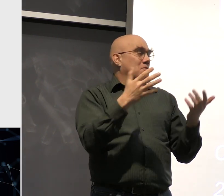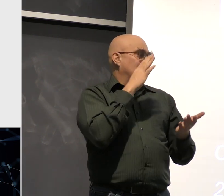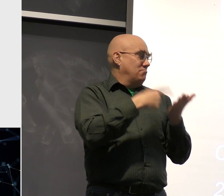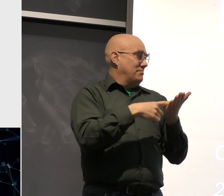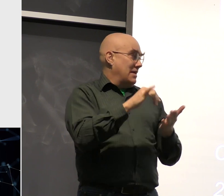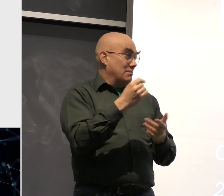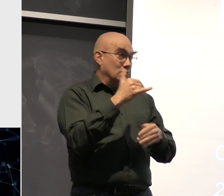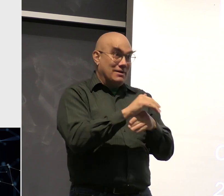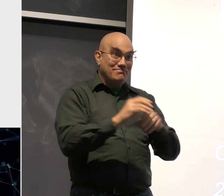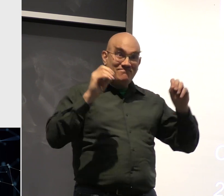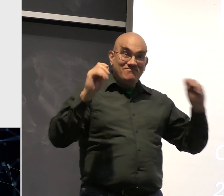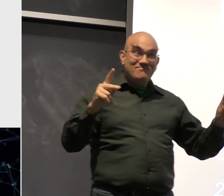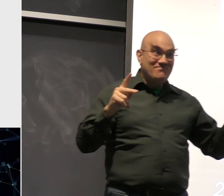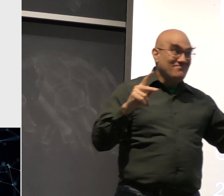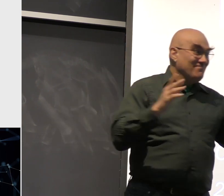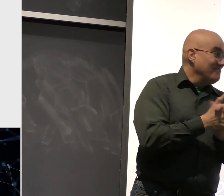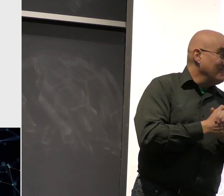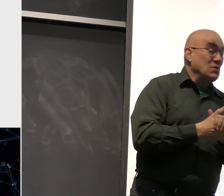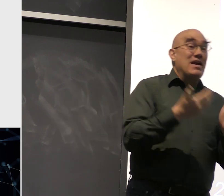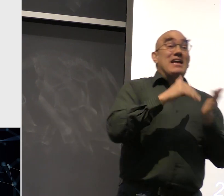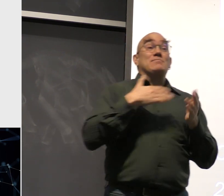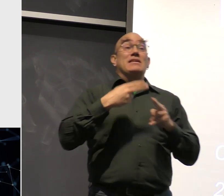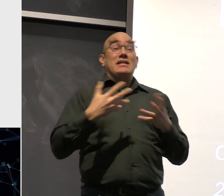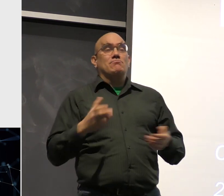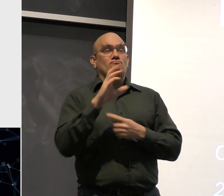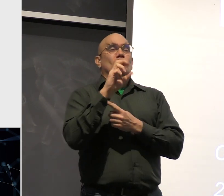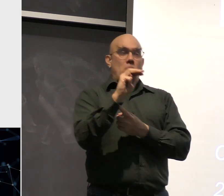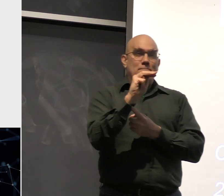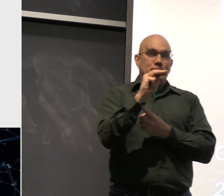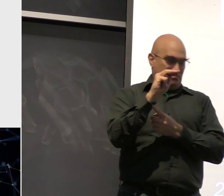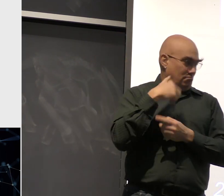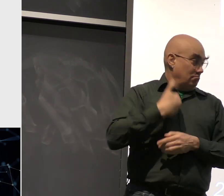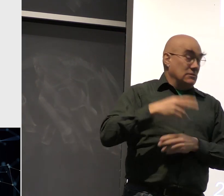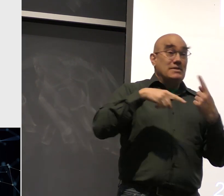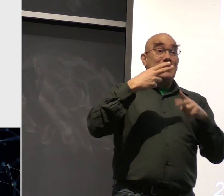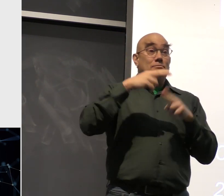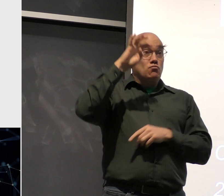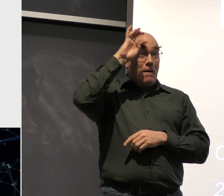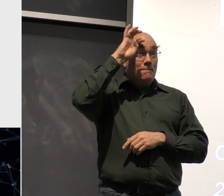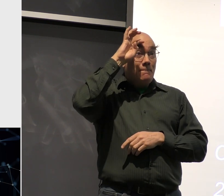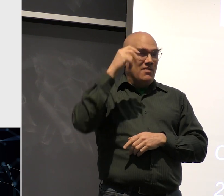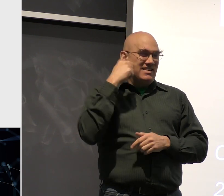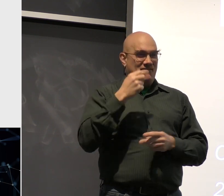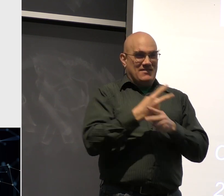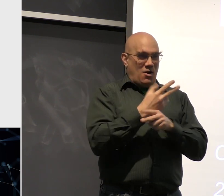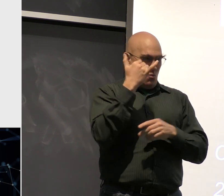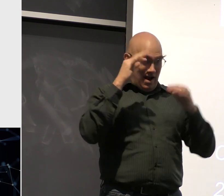portrayal. There are some bias, so we'll talk about that as we go along tonight. Again, my name is Crom, and this is my name sign. You can figure